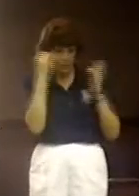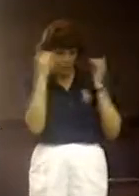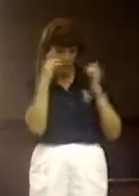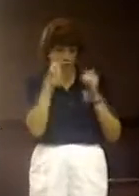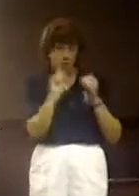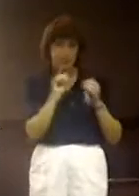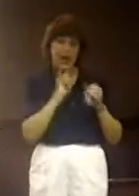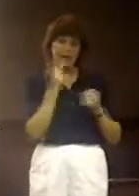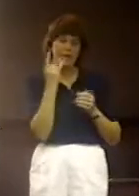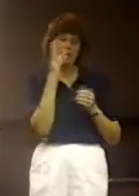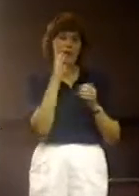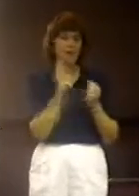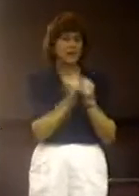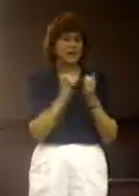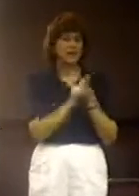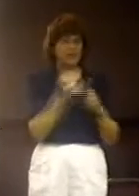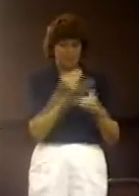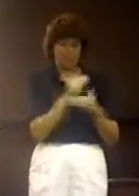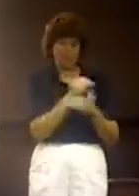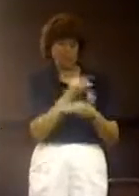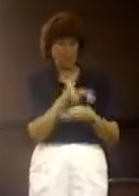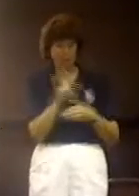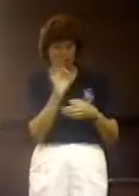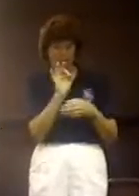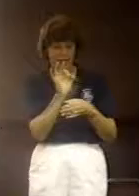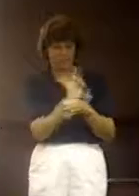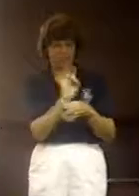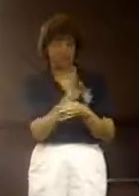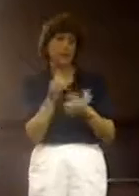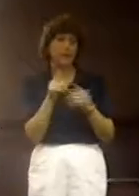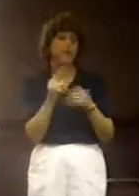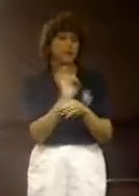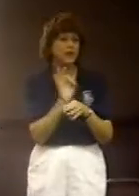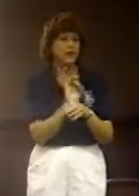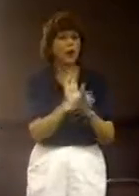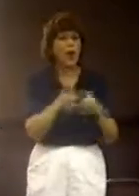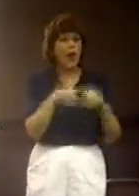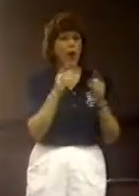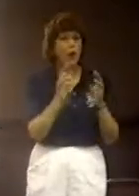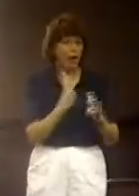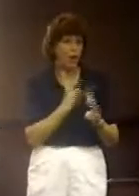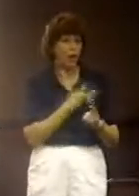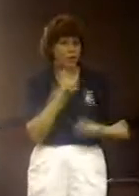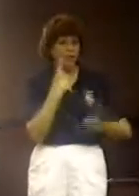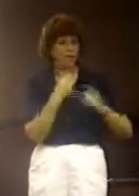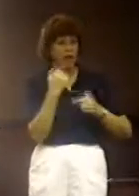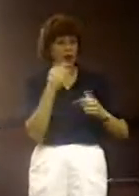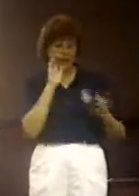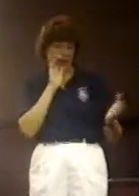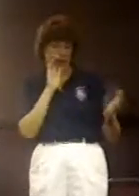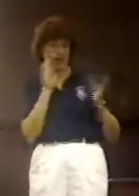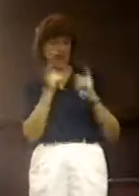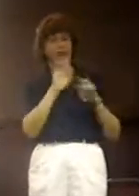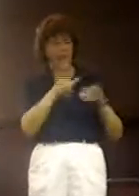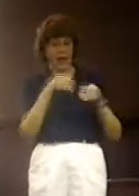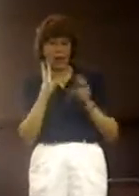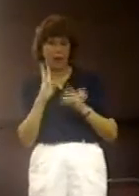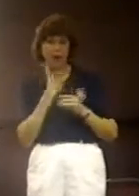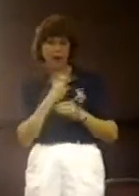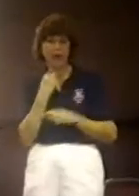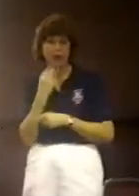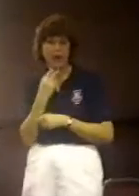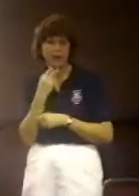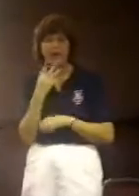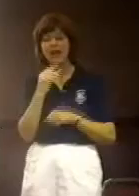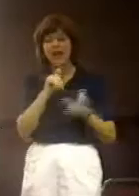came up with this mathematical way to figure how well we sign compared to how well we voice.